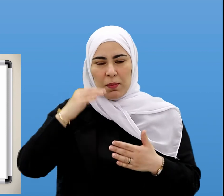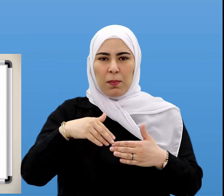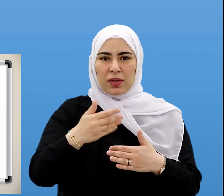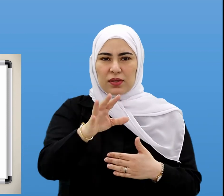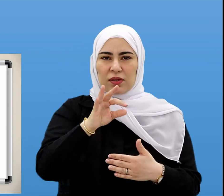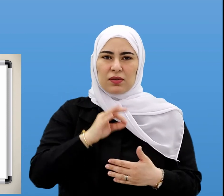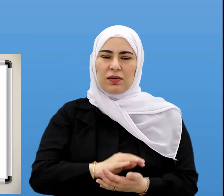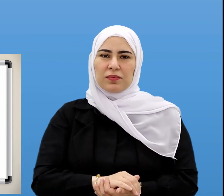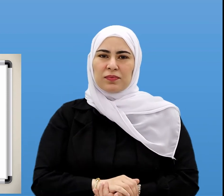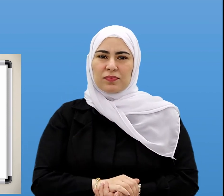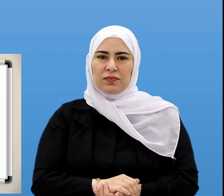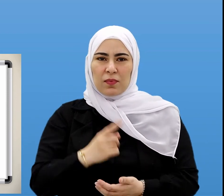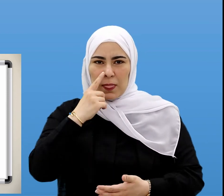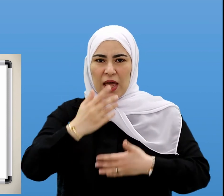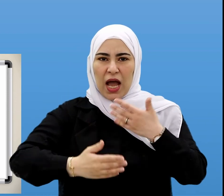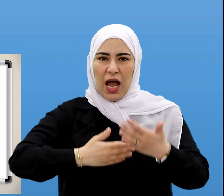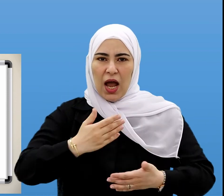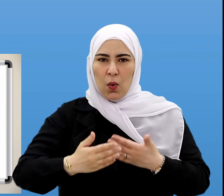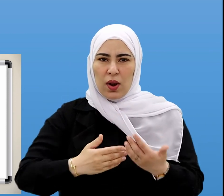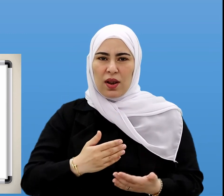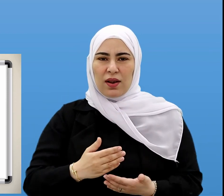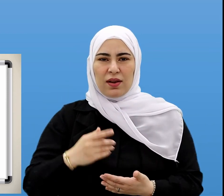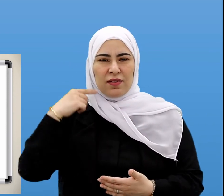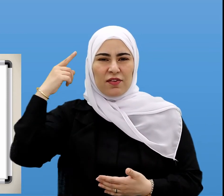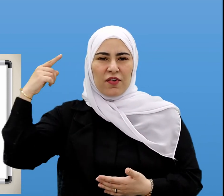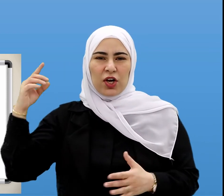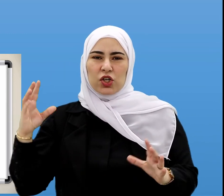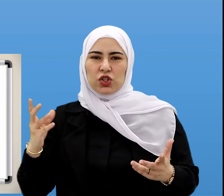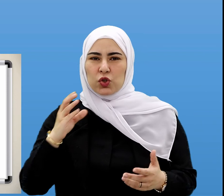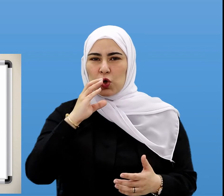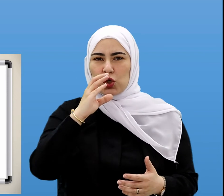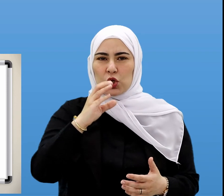So, try to guess the answer of question number 6, as you can see.